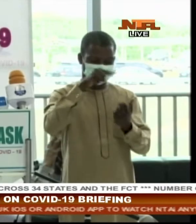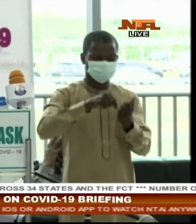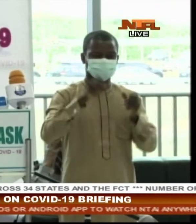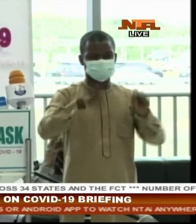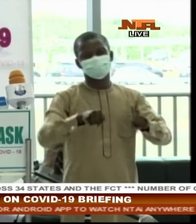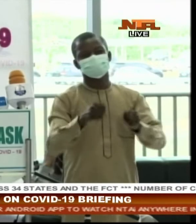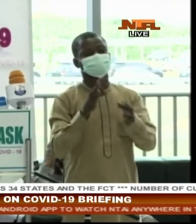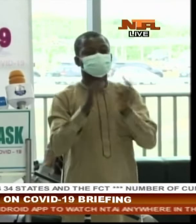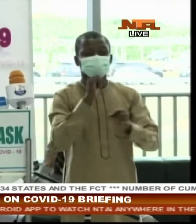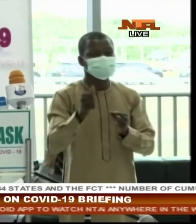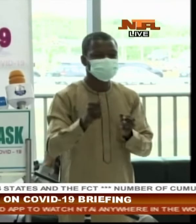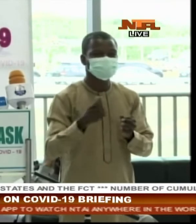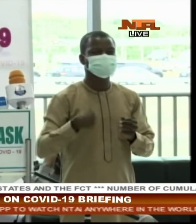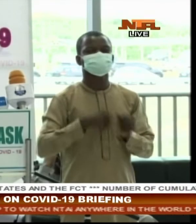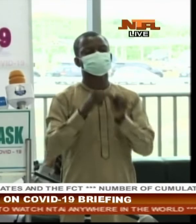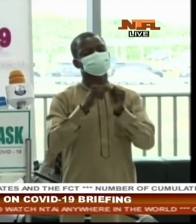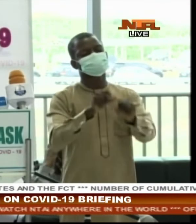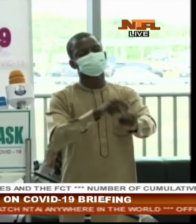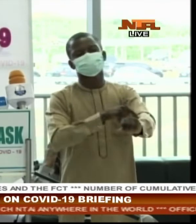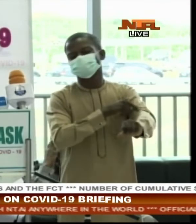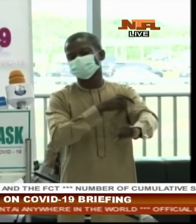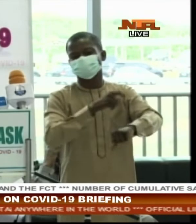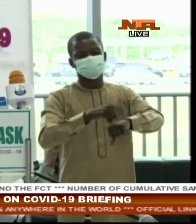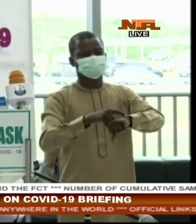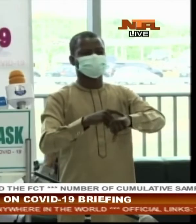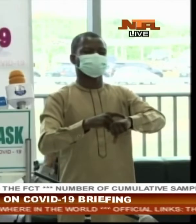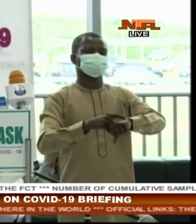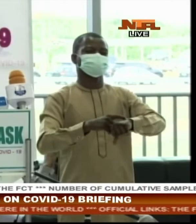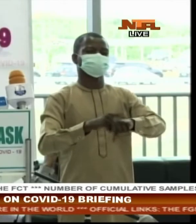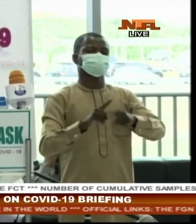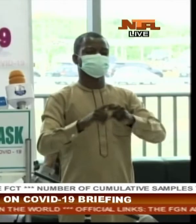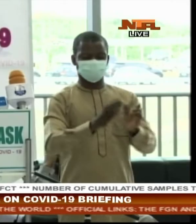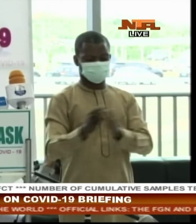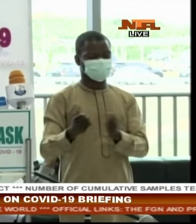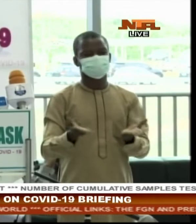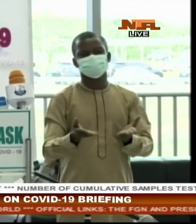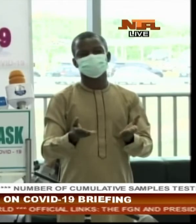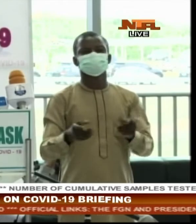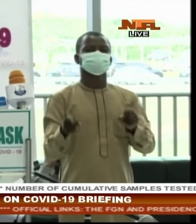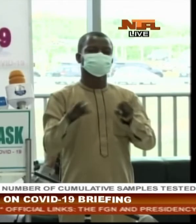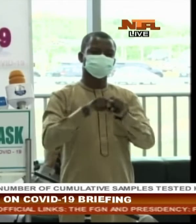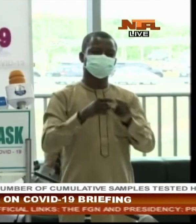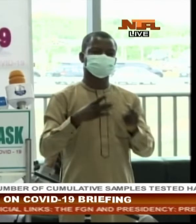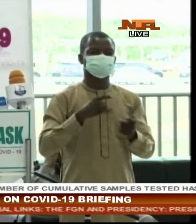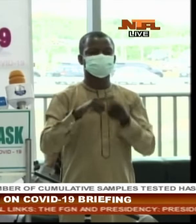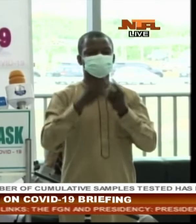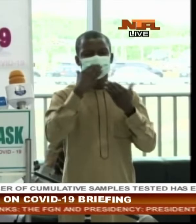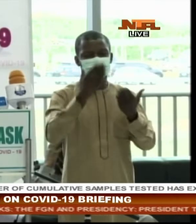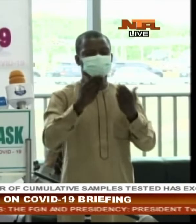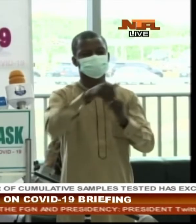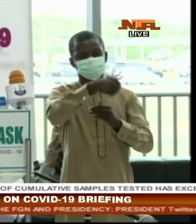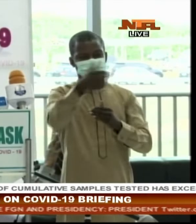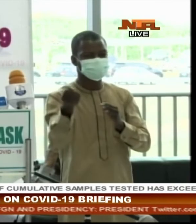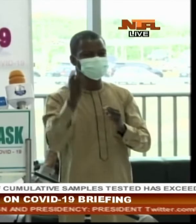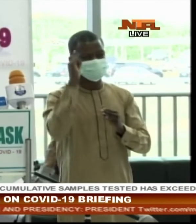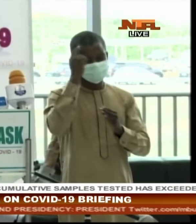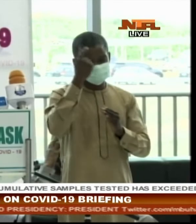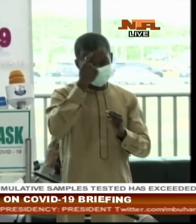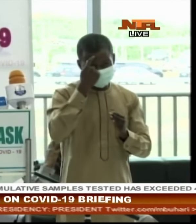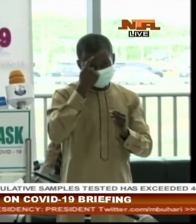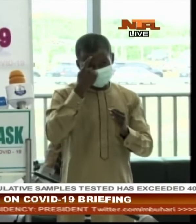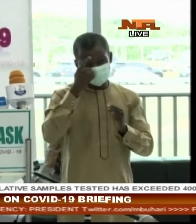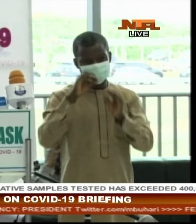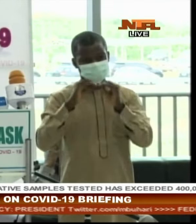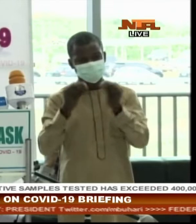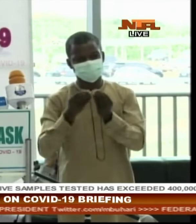much longer period to get through the hurdles. I would also like to thank other government agencies, in